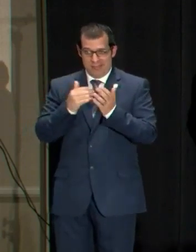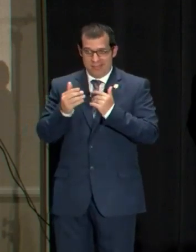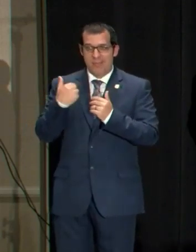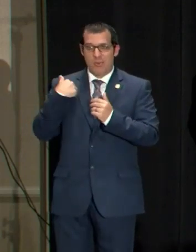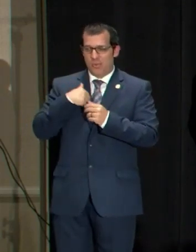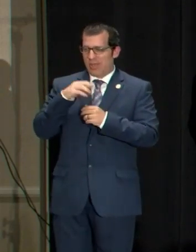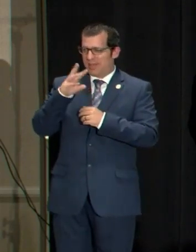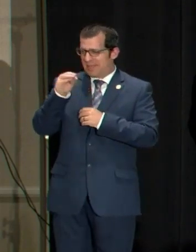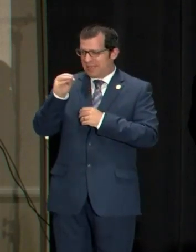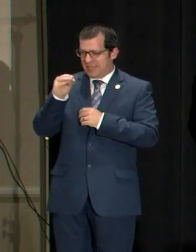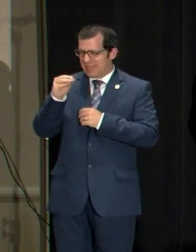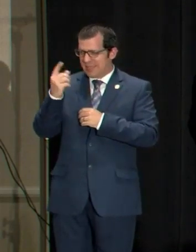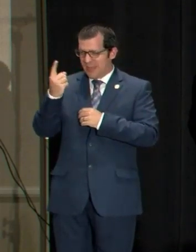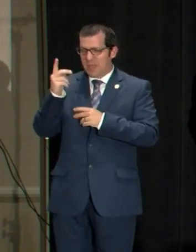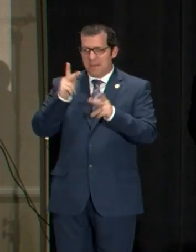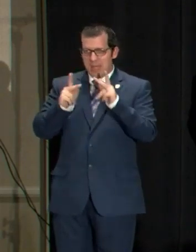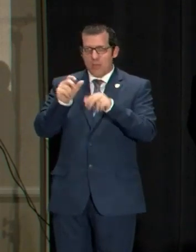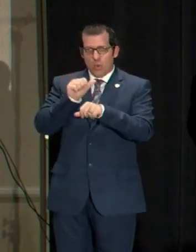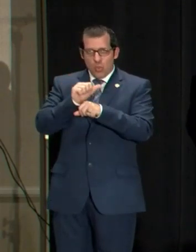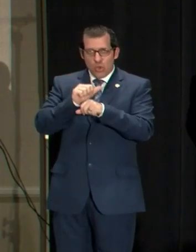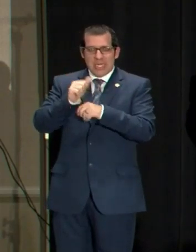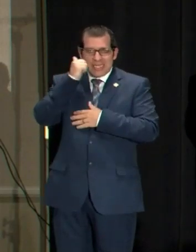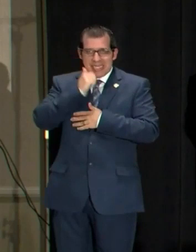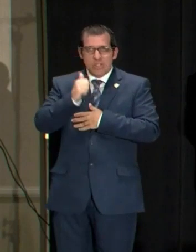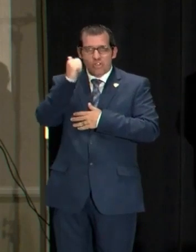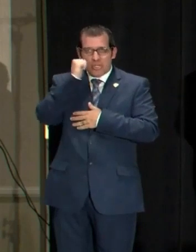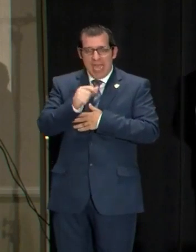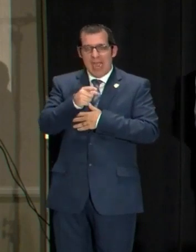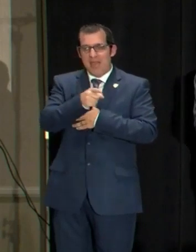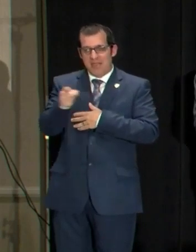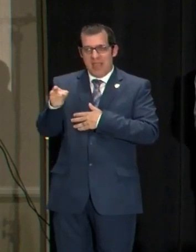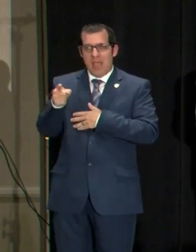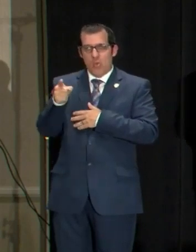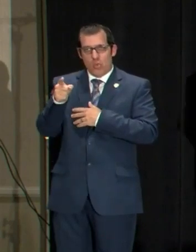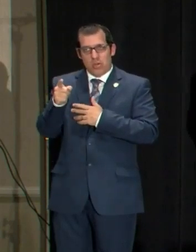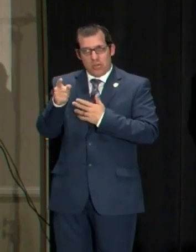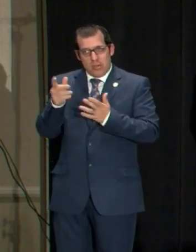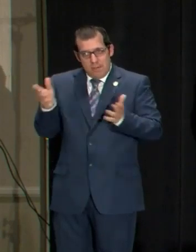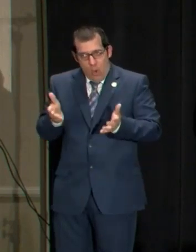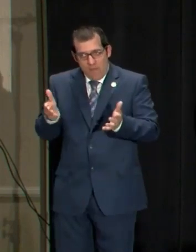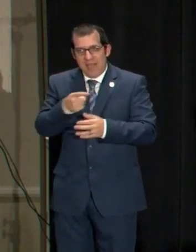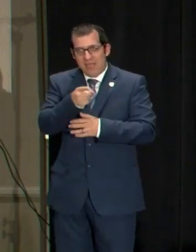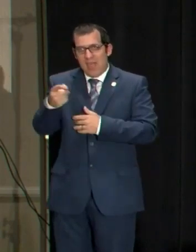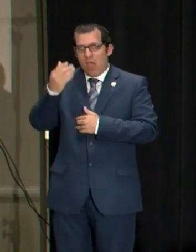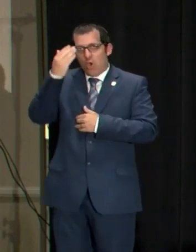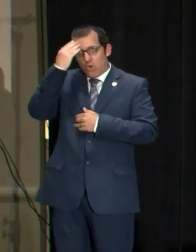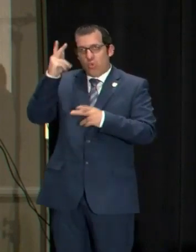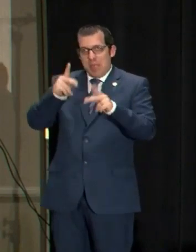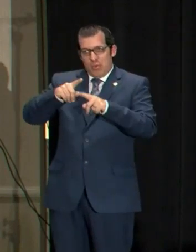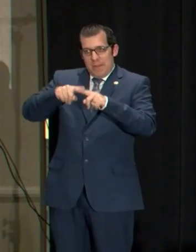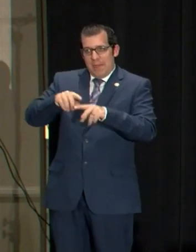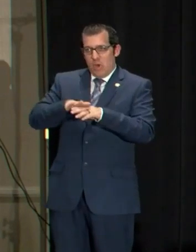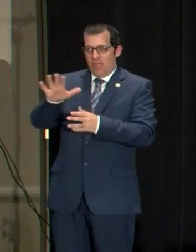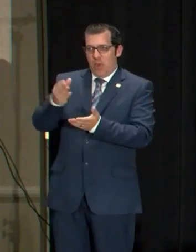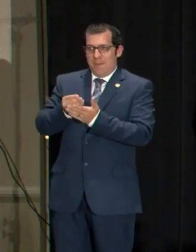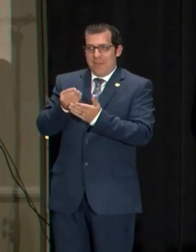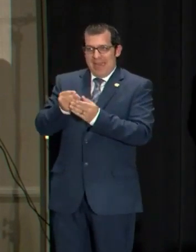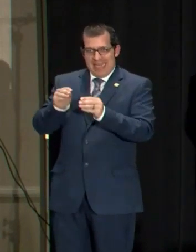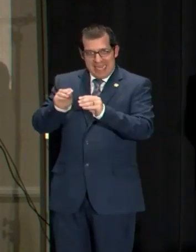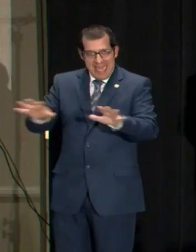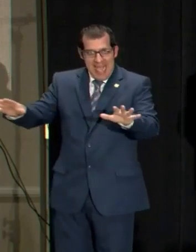had 60 or some people working each day, and they were motivated because they knew people depended upon that money getting